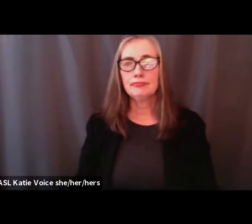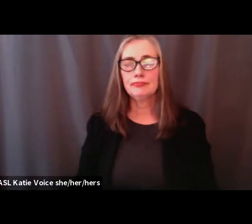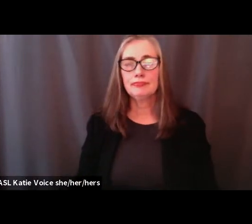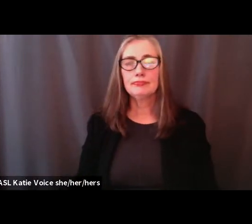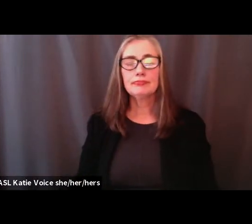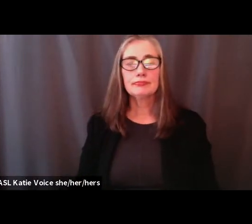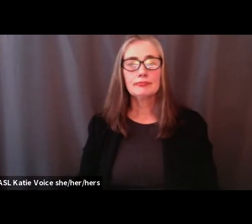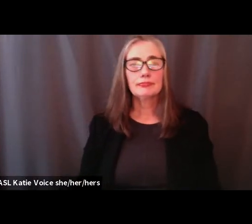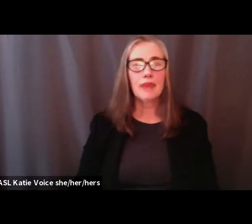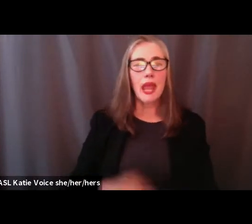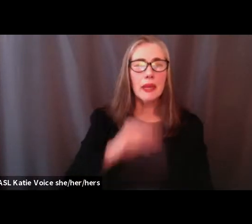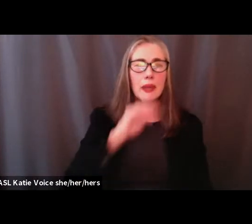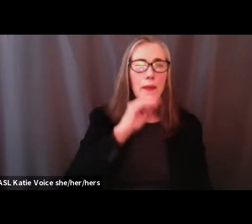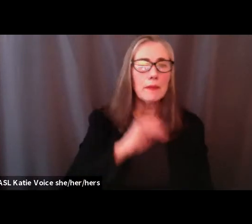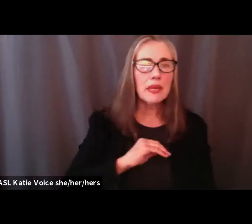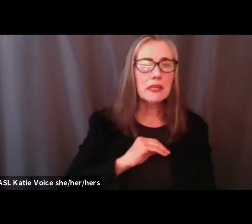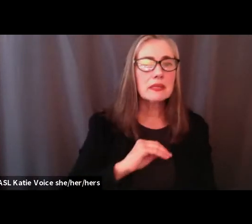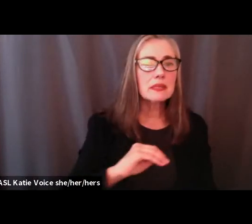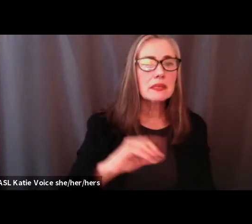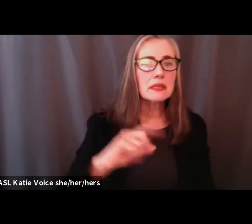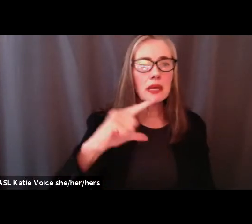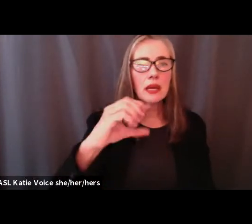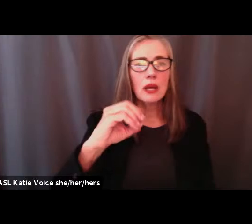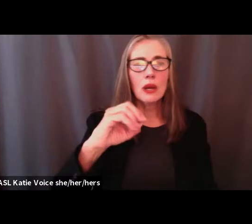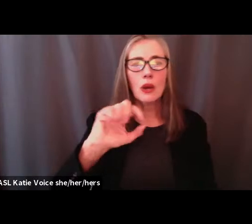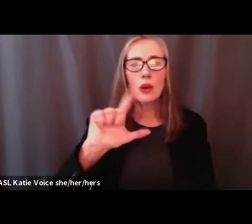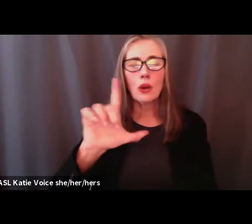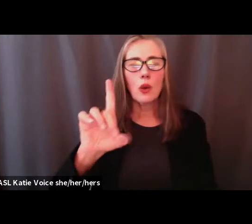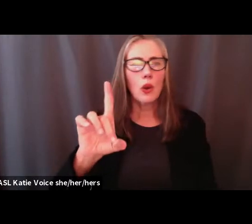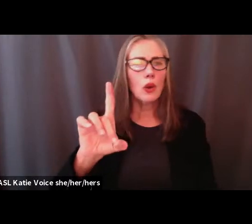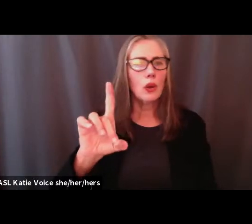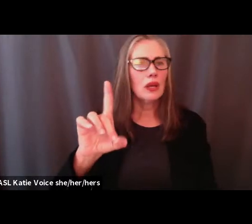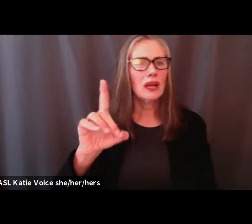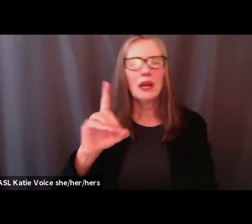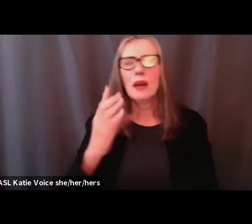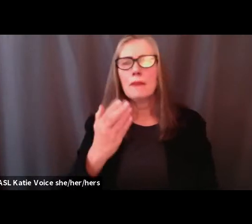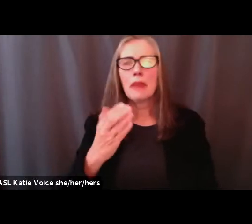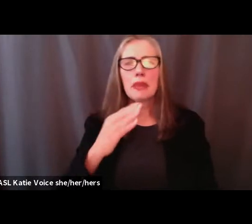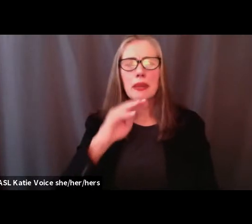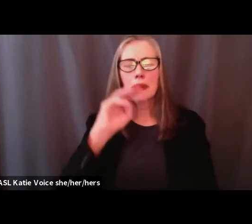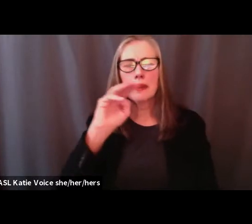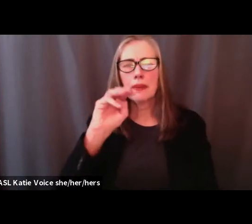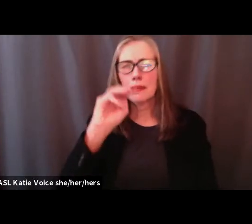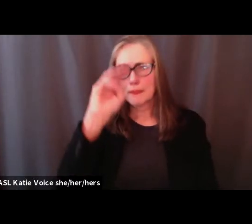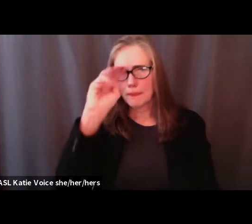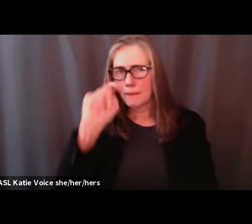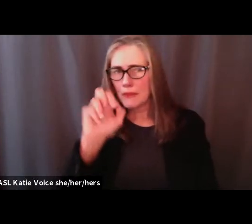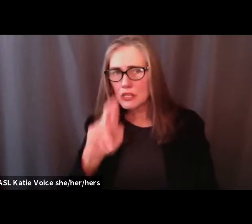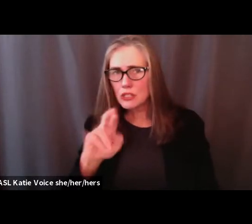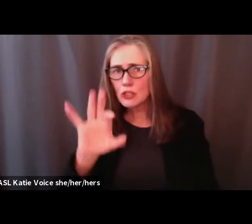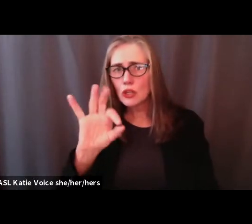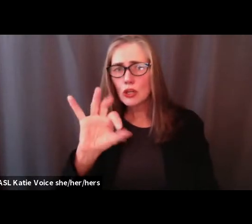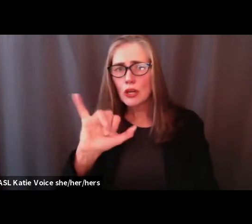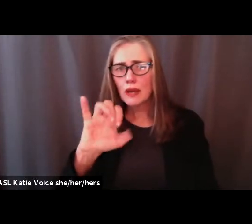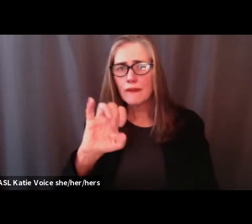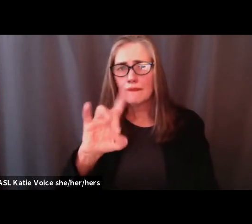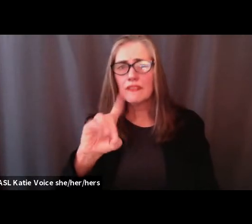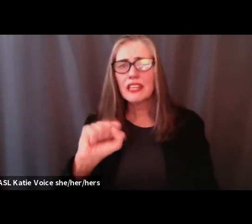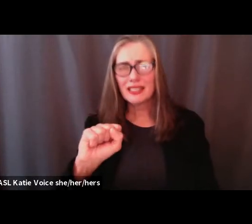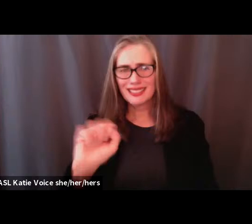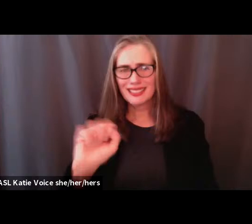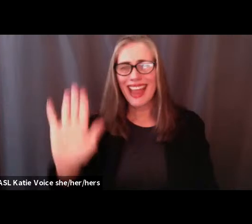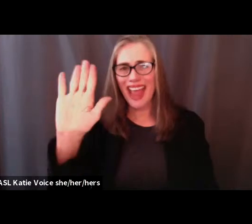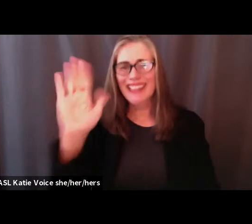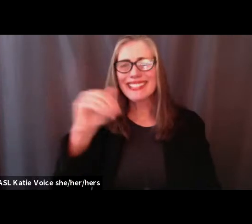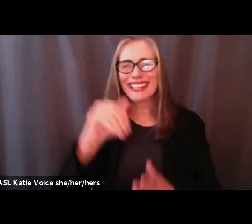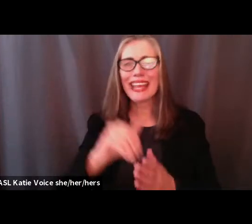And Ms. Gold. Mr. Fields looks like he lowered his hand. Mr. Fields, nope, that's back up. Mr. Fields and Ms.